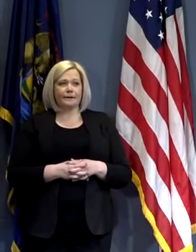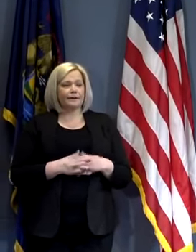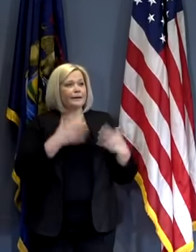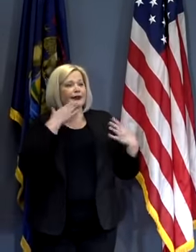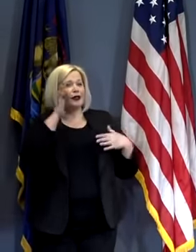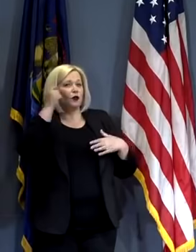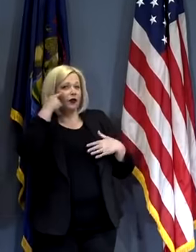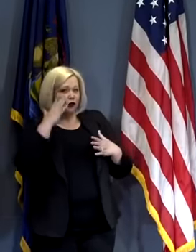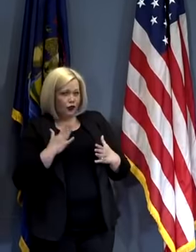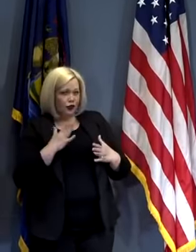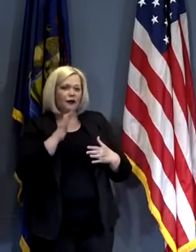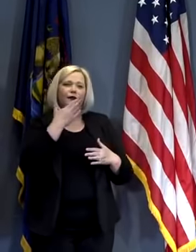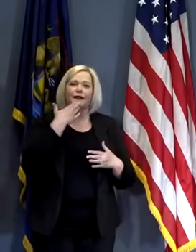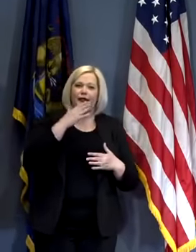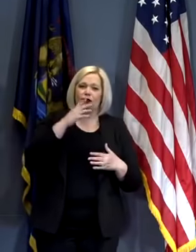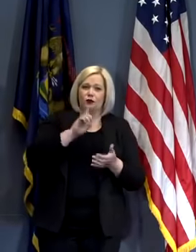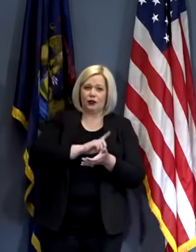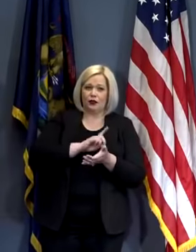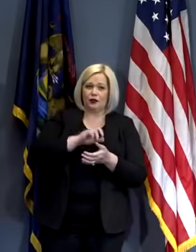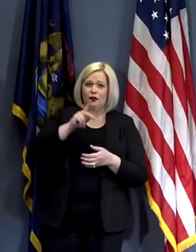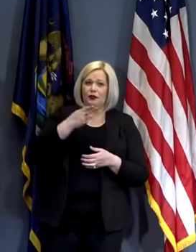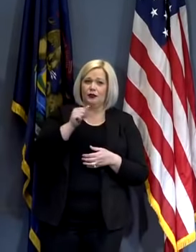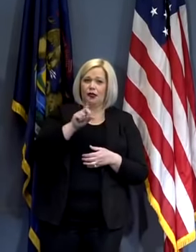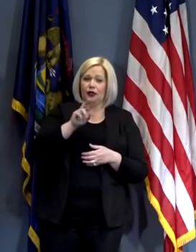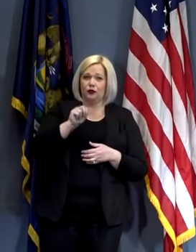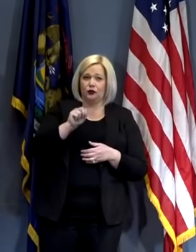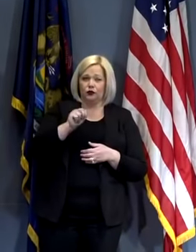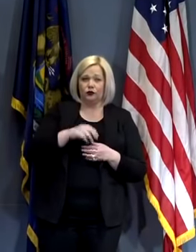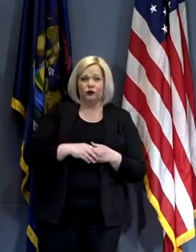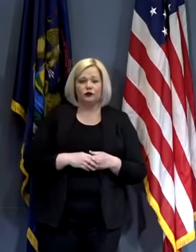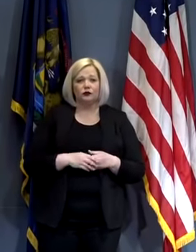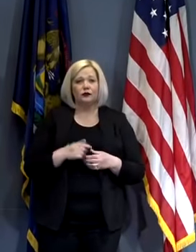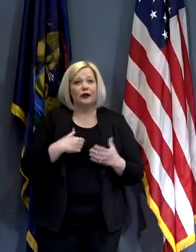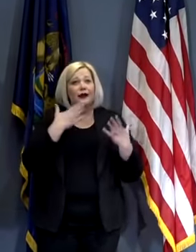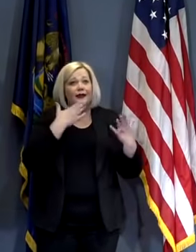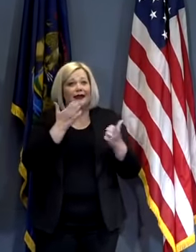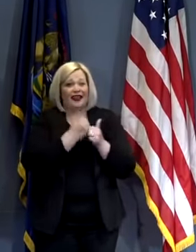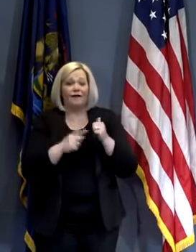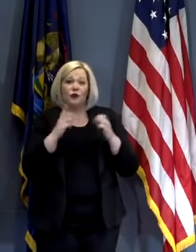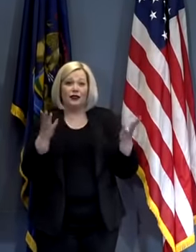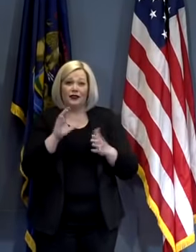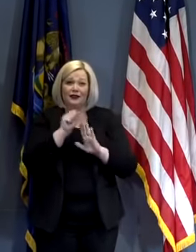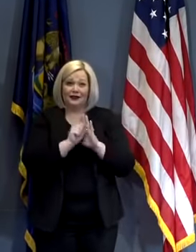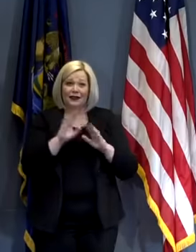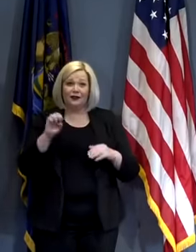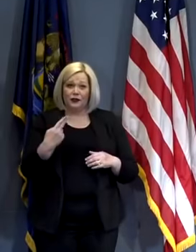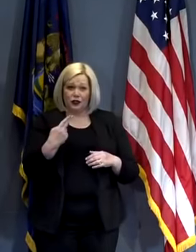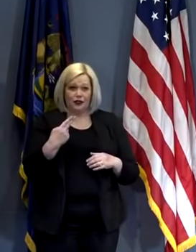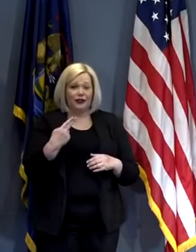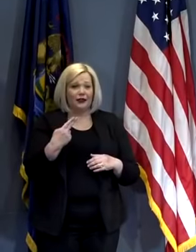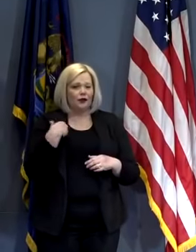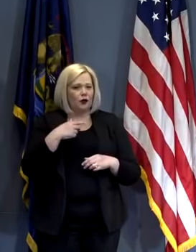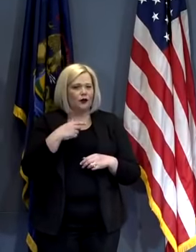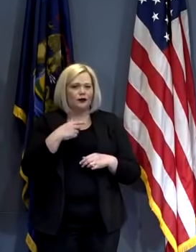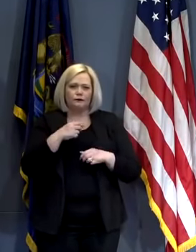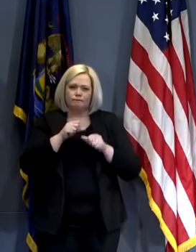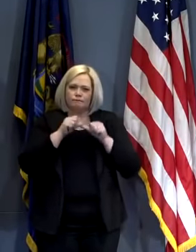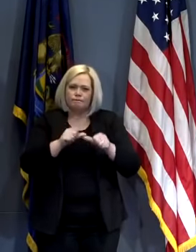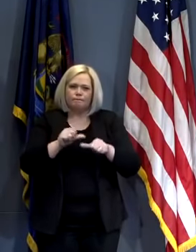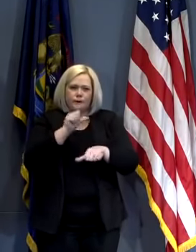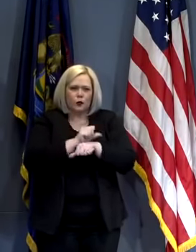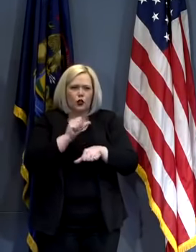Thank you, Governor, and thank you, Dr. Khaldun. I want to thank everyone in the state of Michigan for being vigilant,